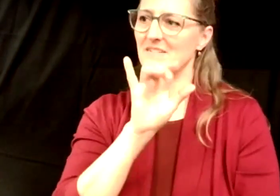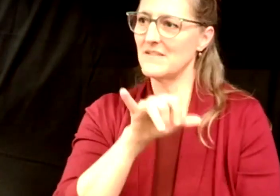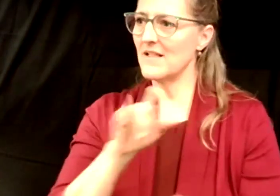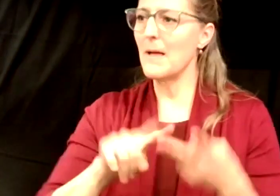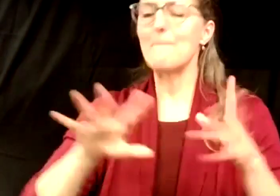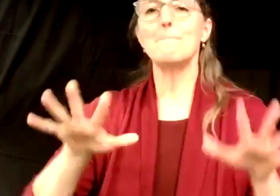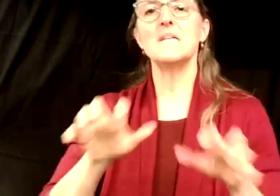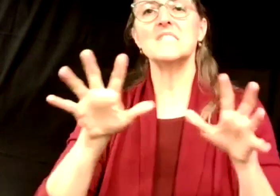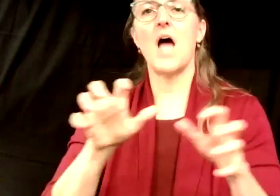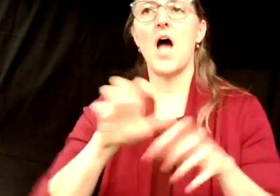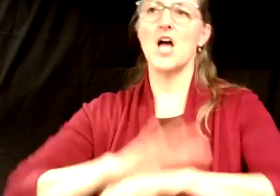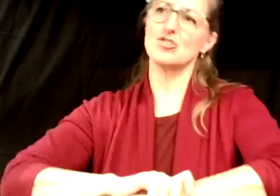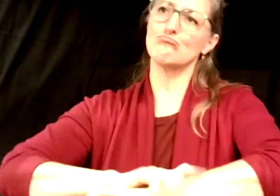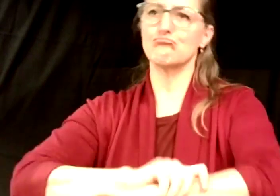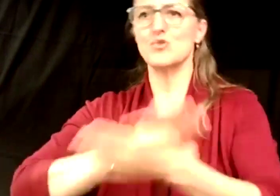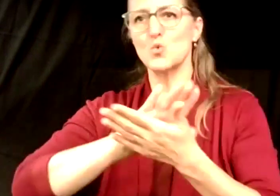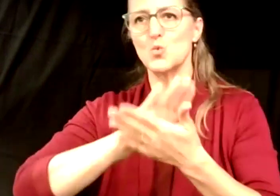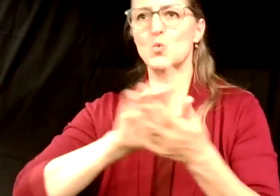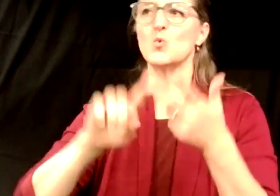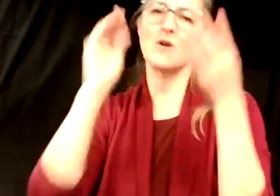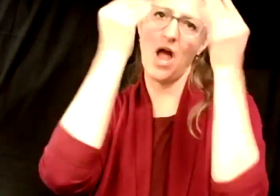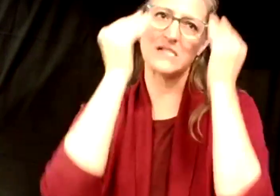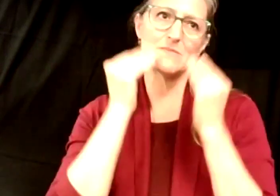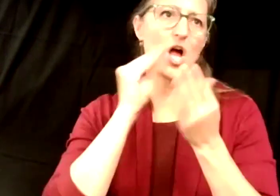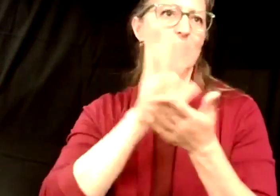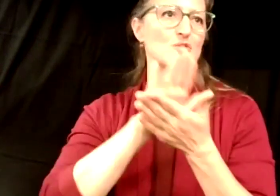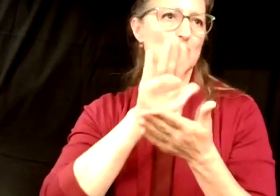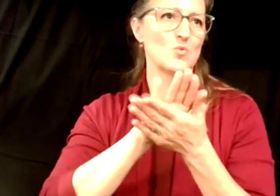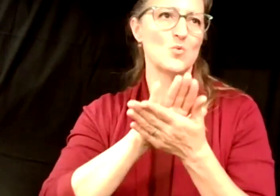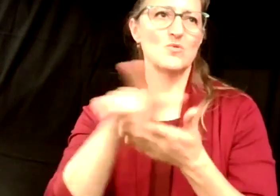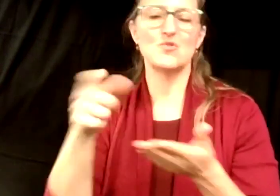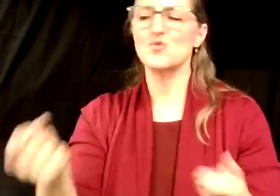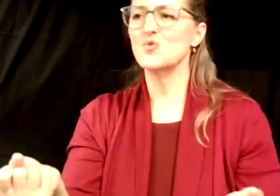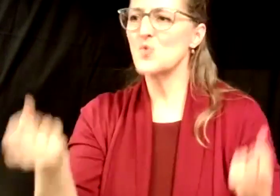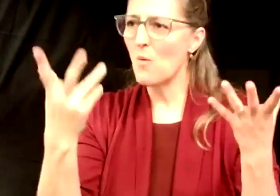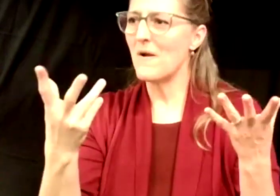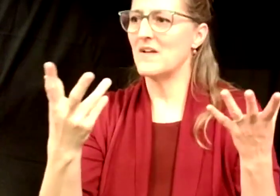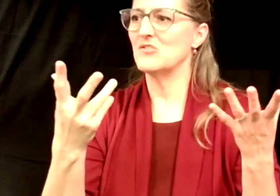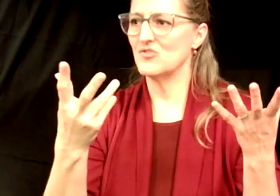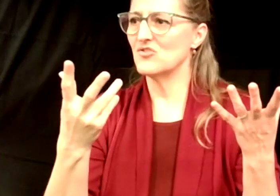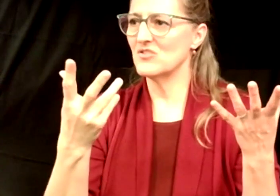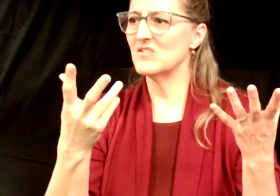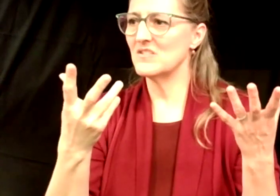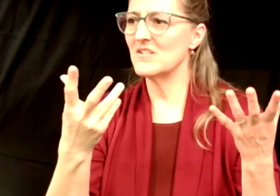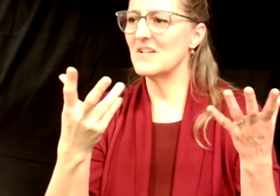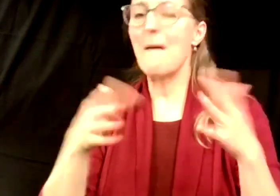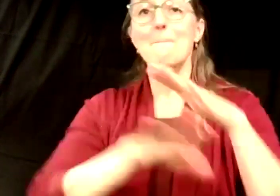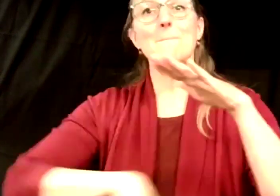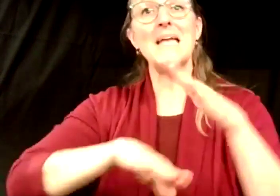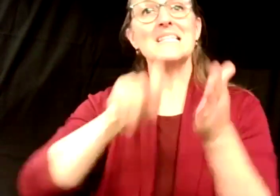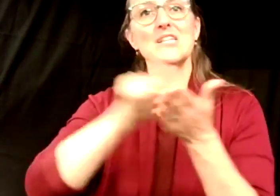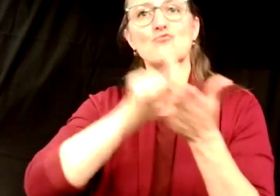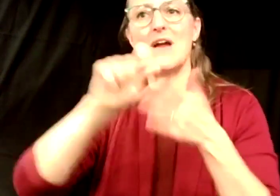schools, cosmetology schools, there's so much. There's the basic writer training that's required by the